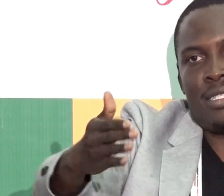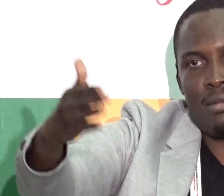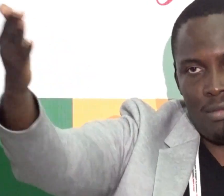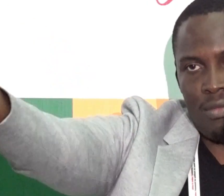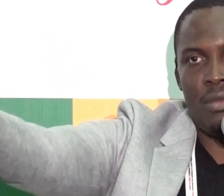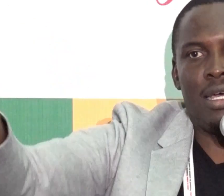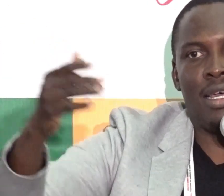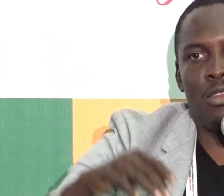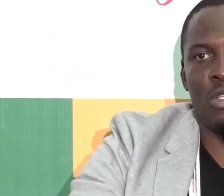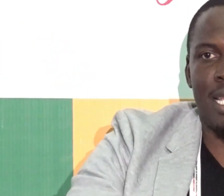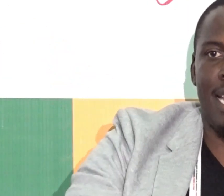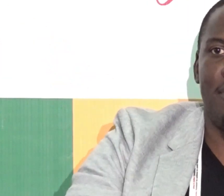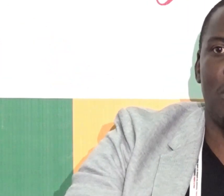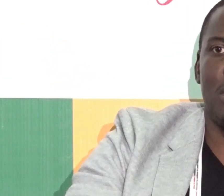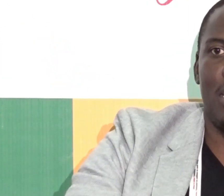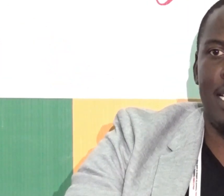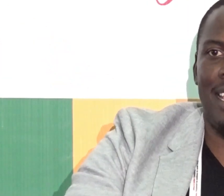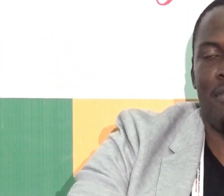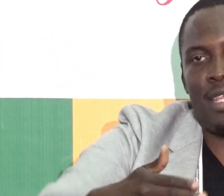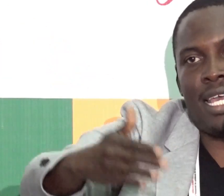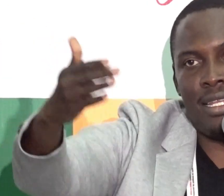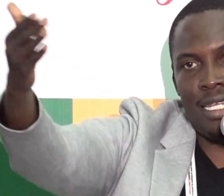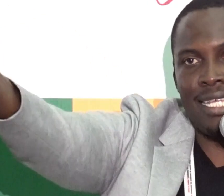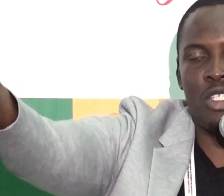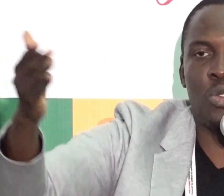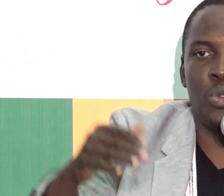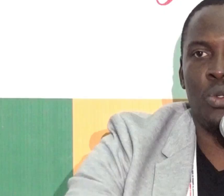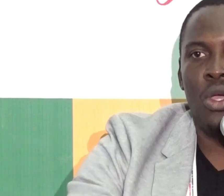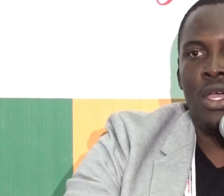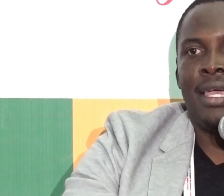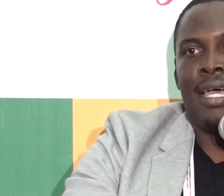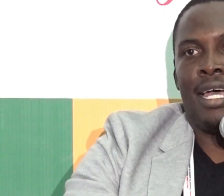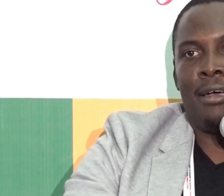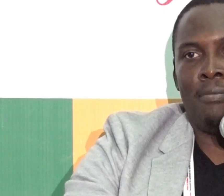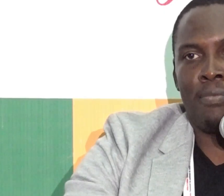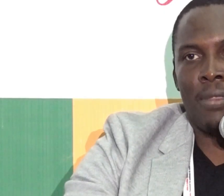And those that are living with HIV, they are linked to